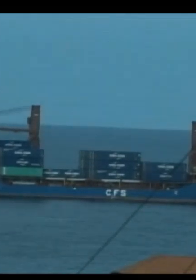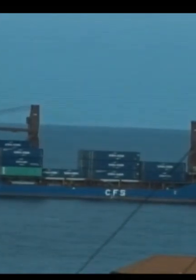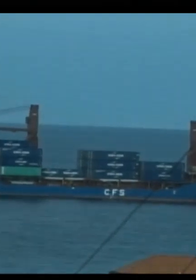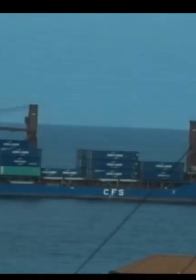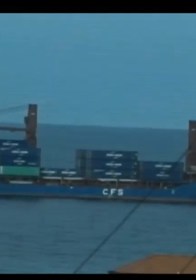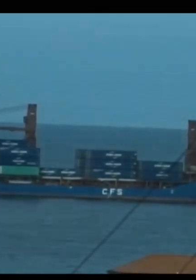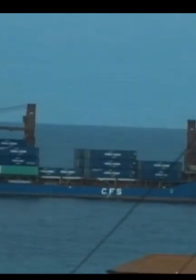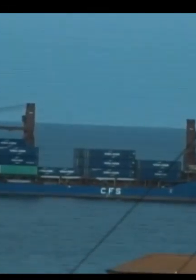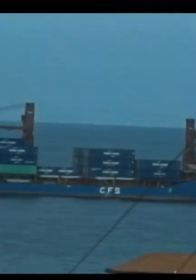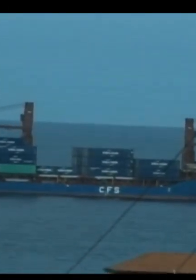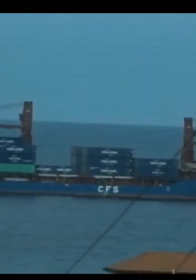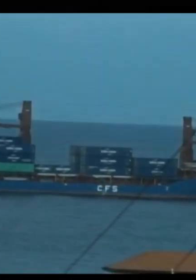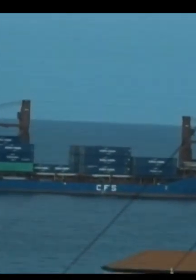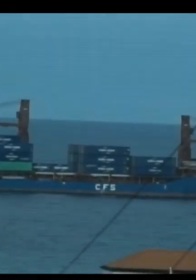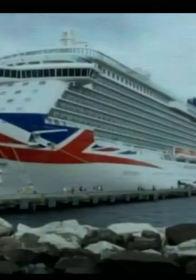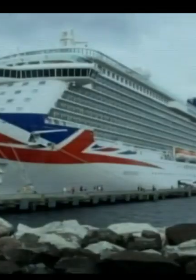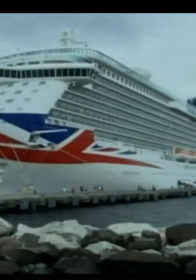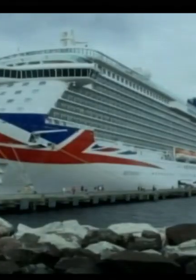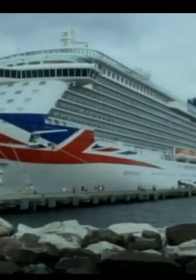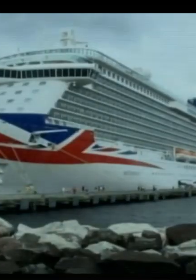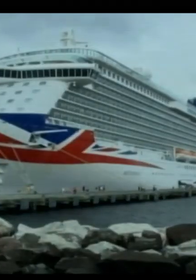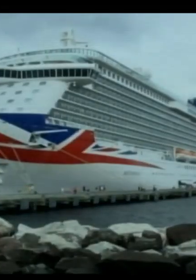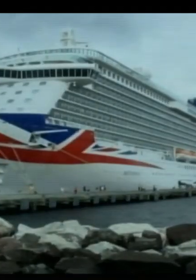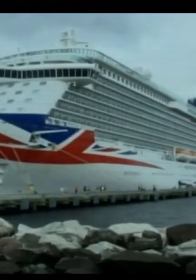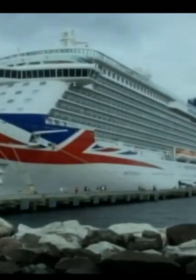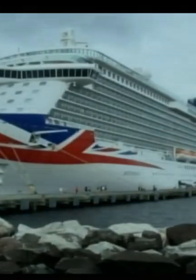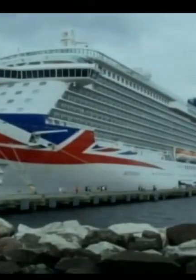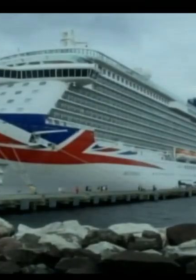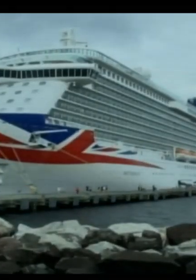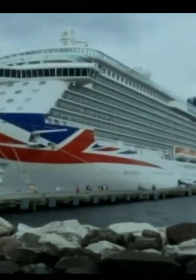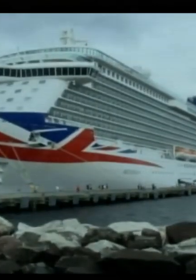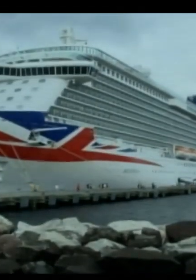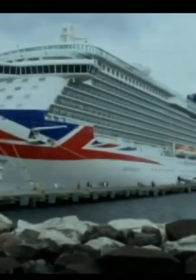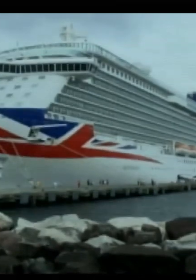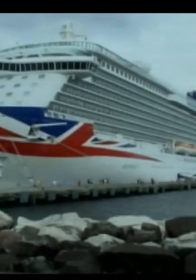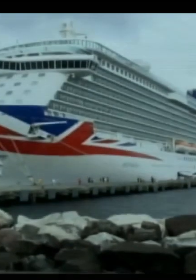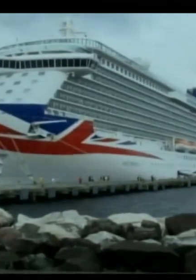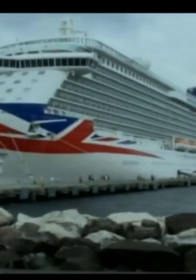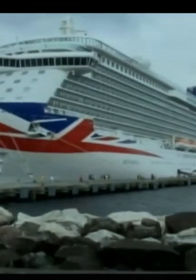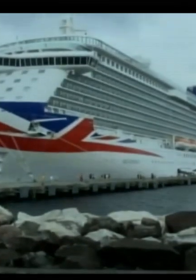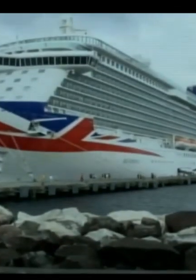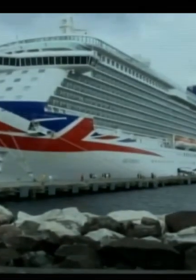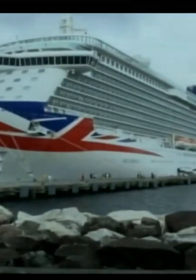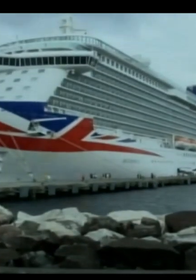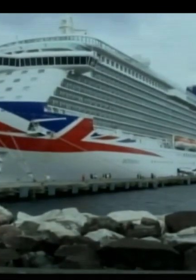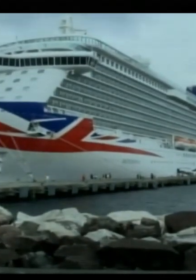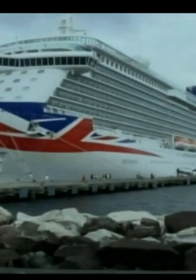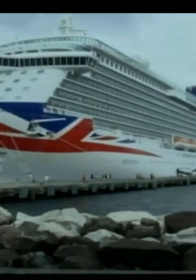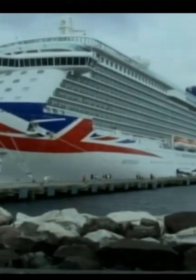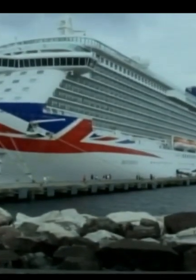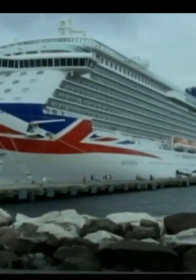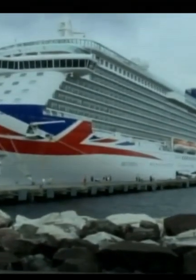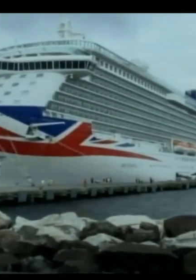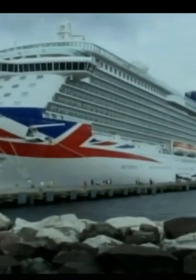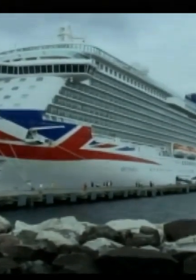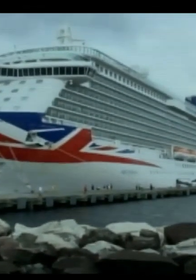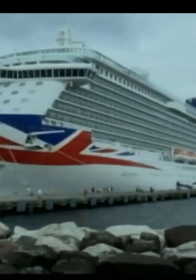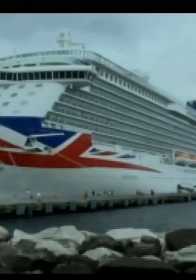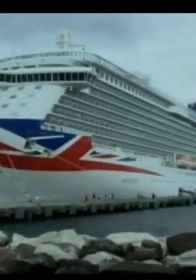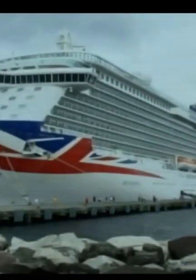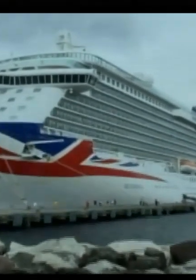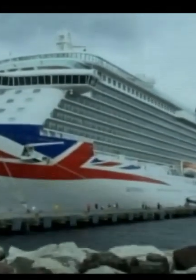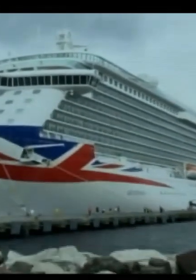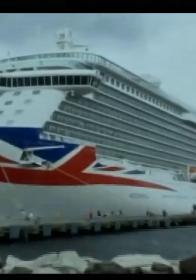ships. Kenneth Hazard, Port Environmental Health Officer assigned to cruise and cargo ships, explained to the Government